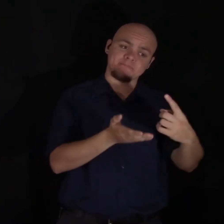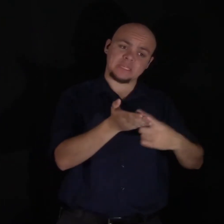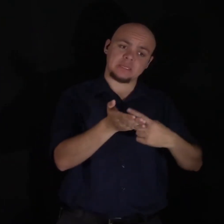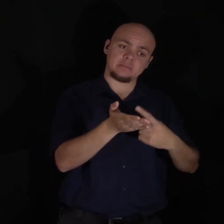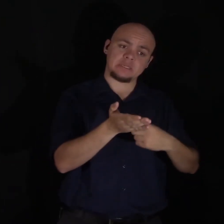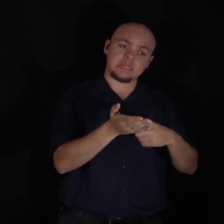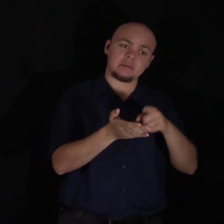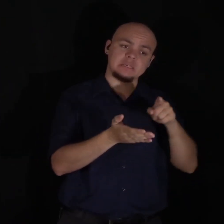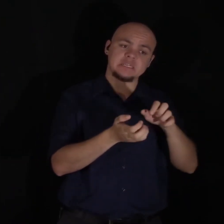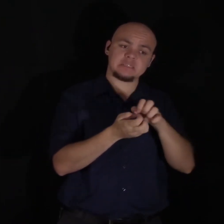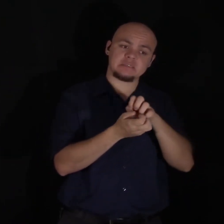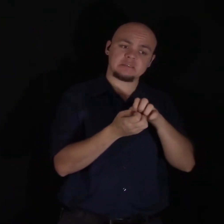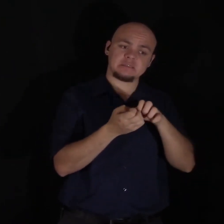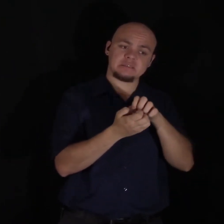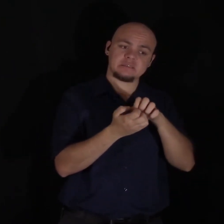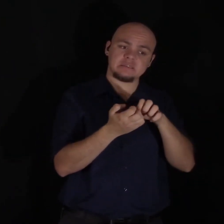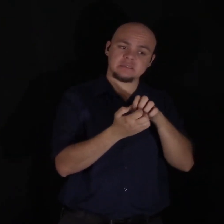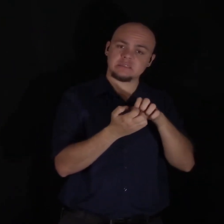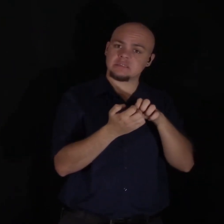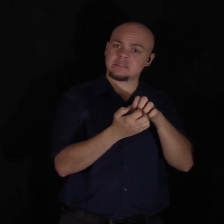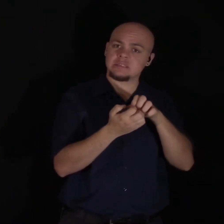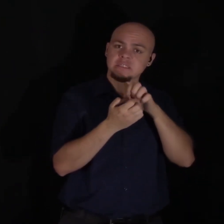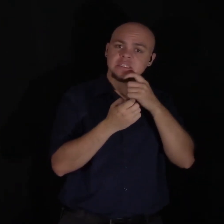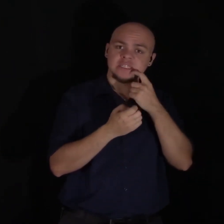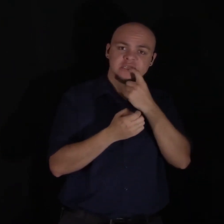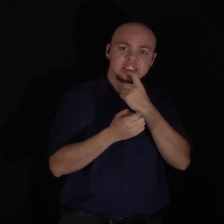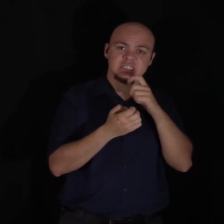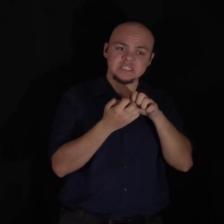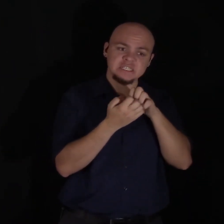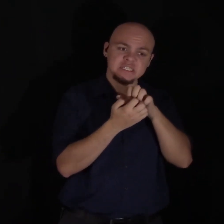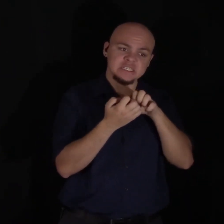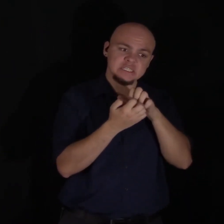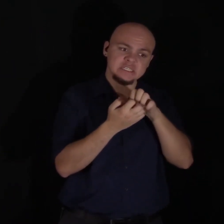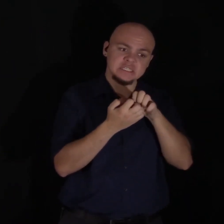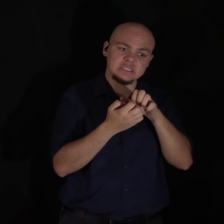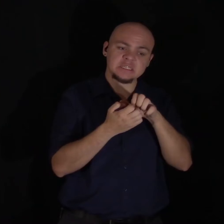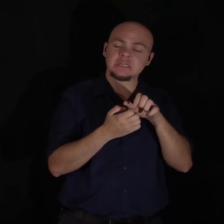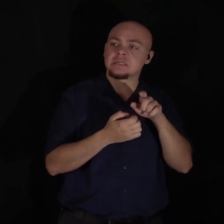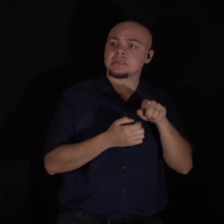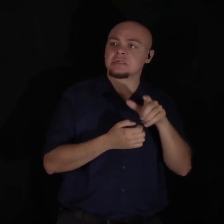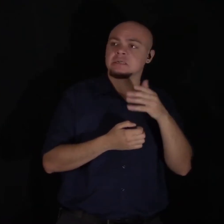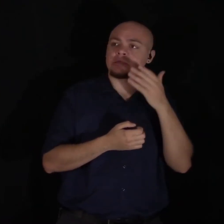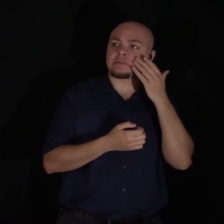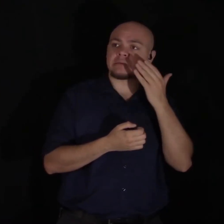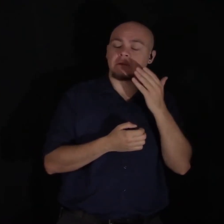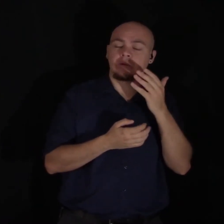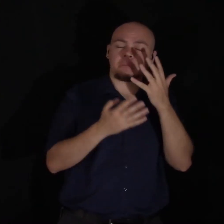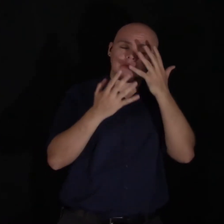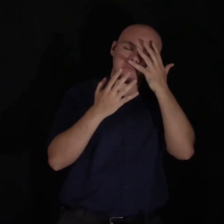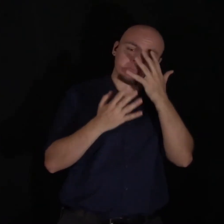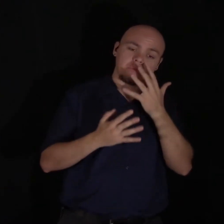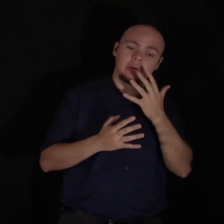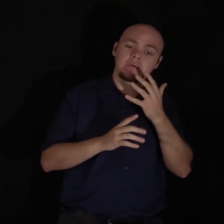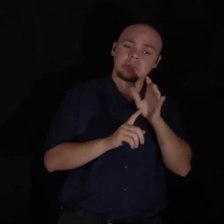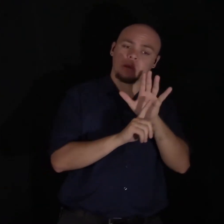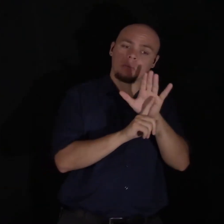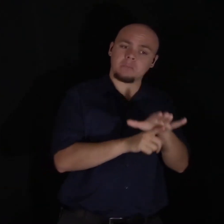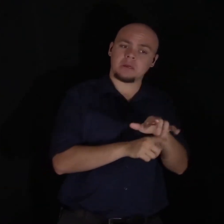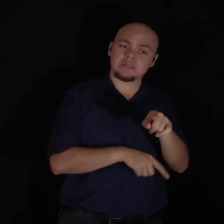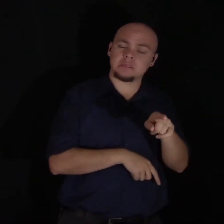teeth, as if impatient of the weight of woes that oppresses him. When my guest was